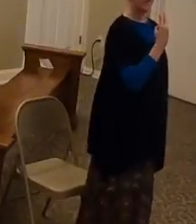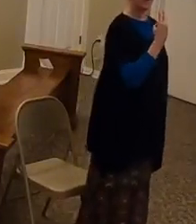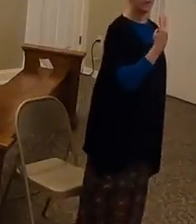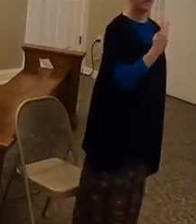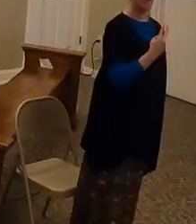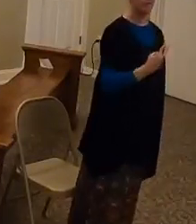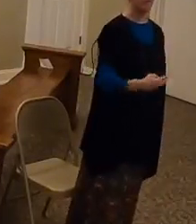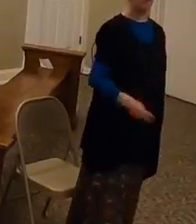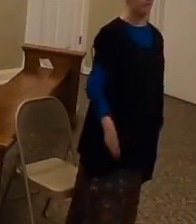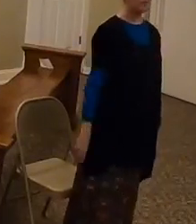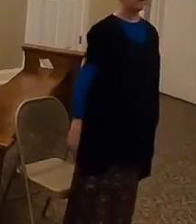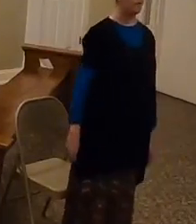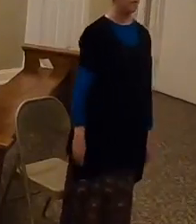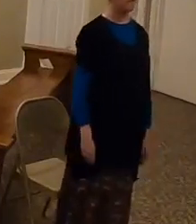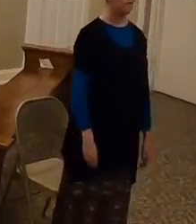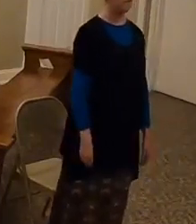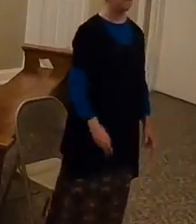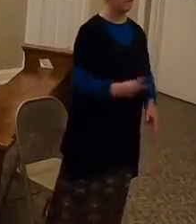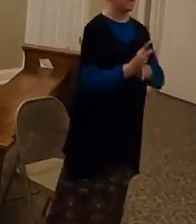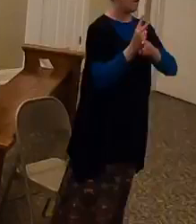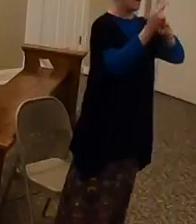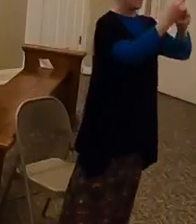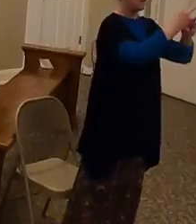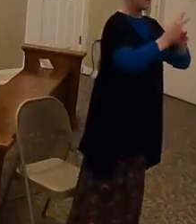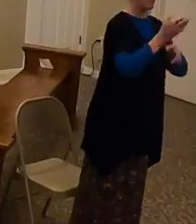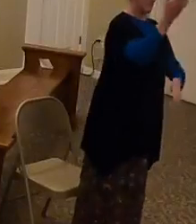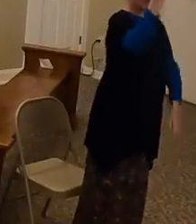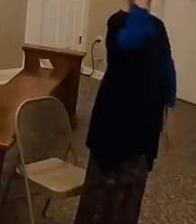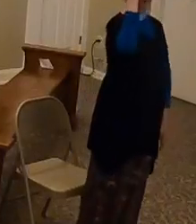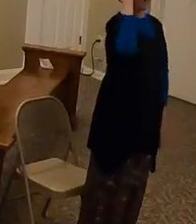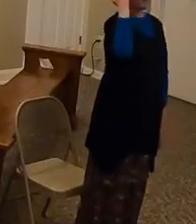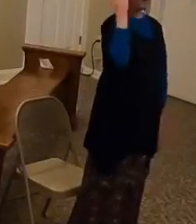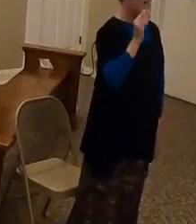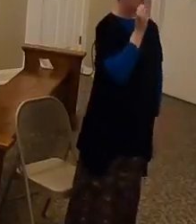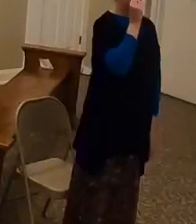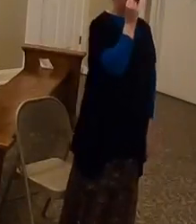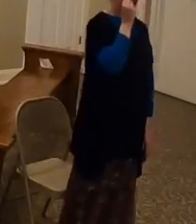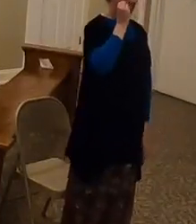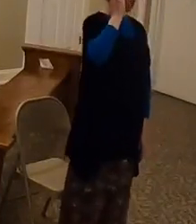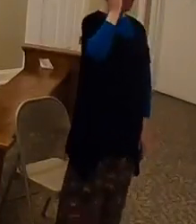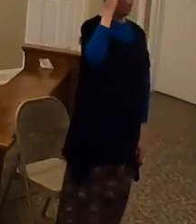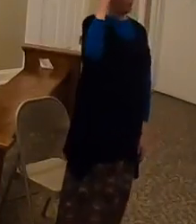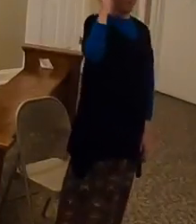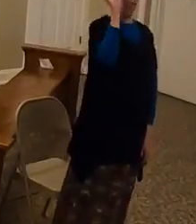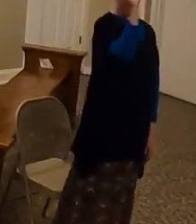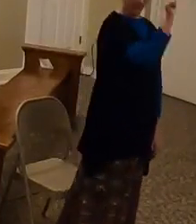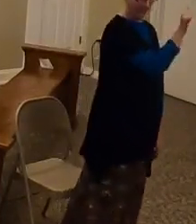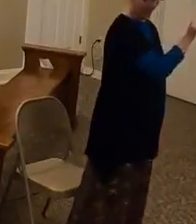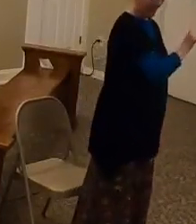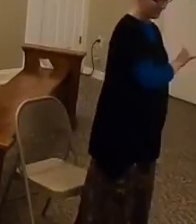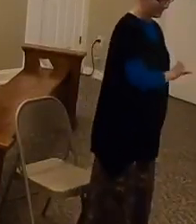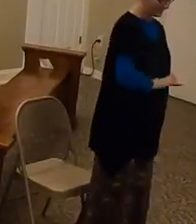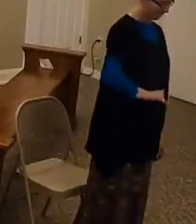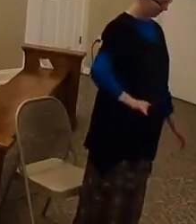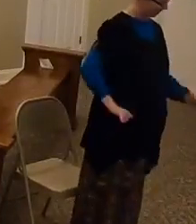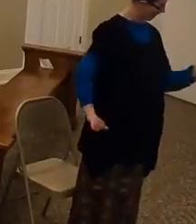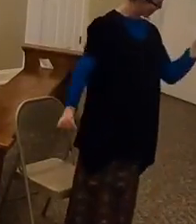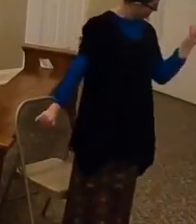church. Hallelujah, Jesus. Yep. Cares all past. Cares all past.